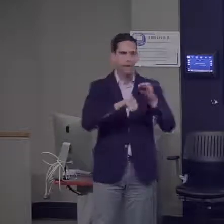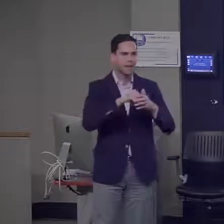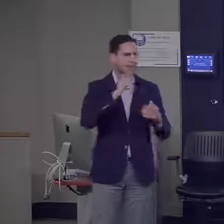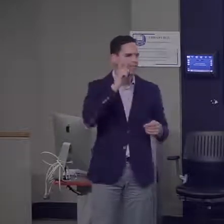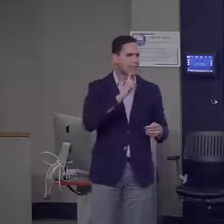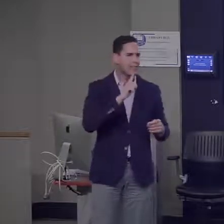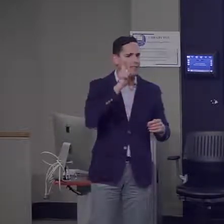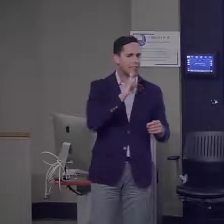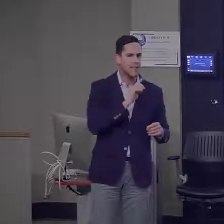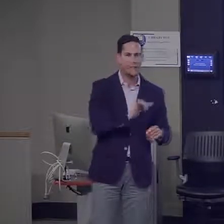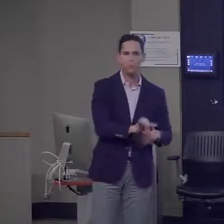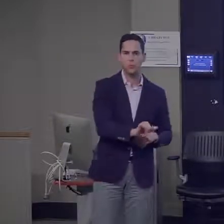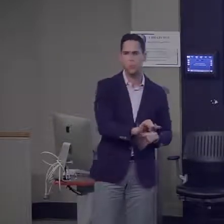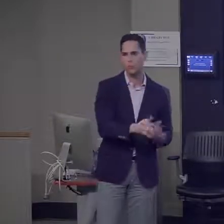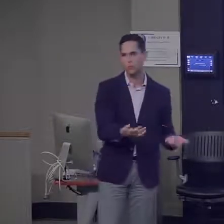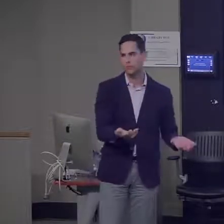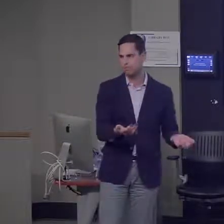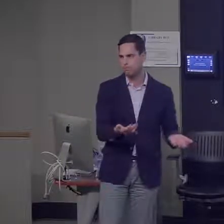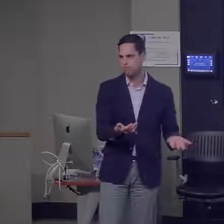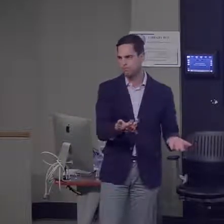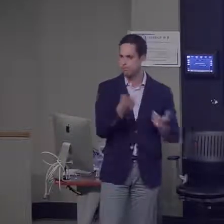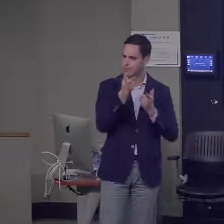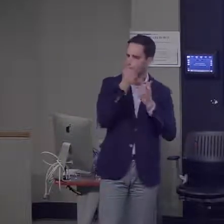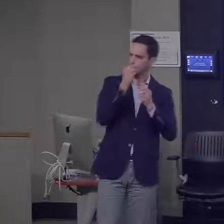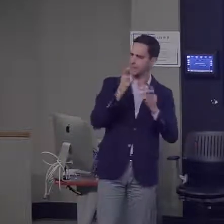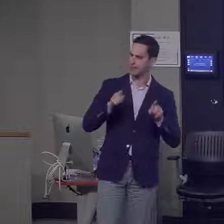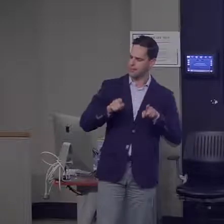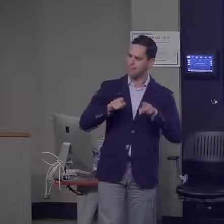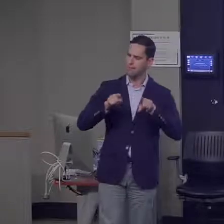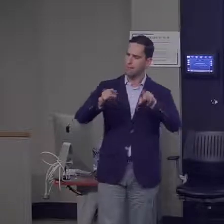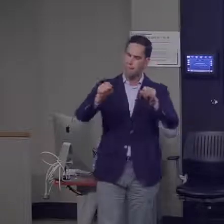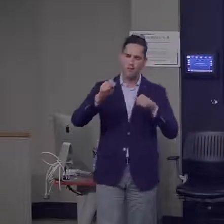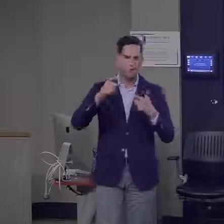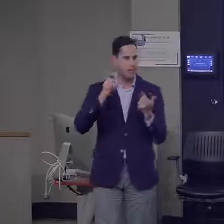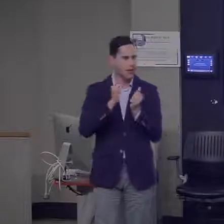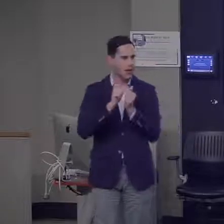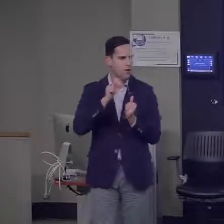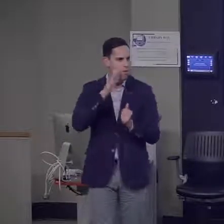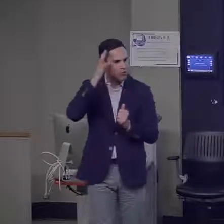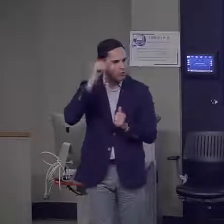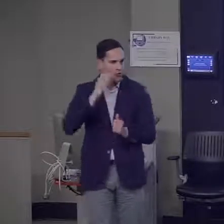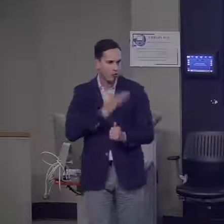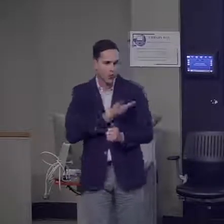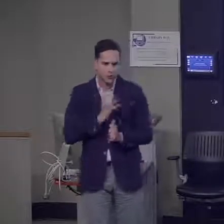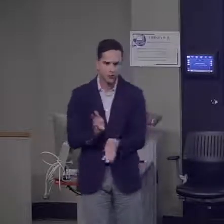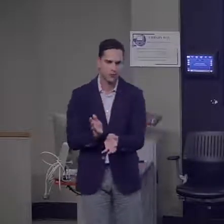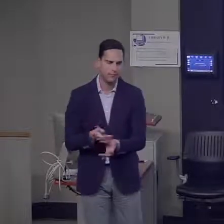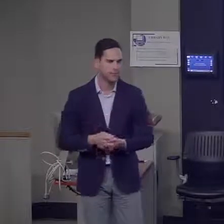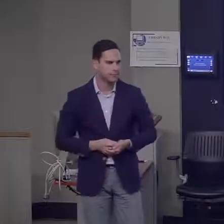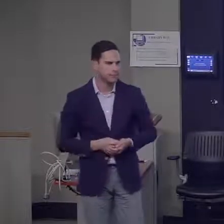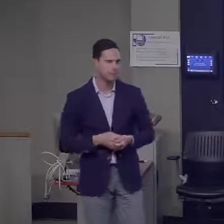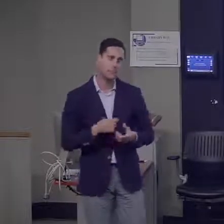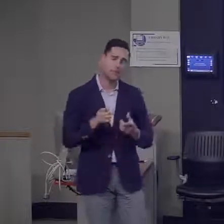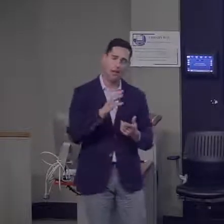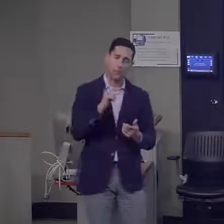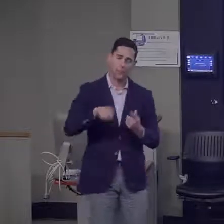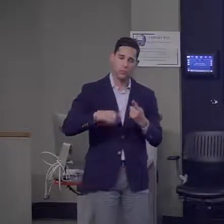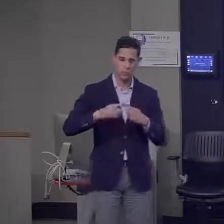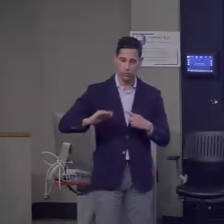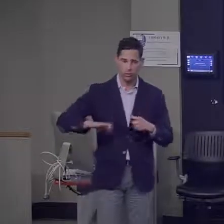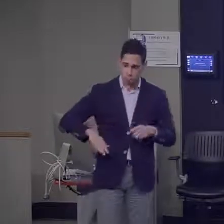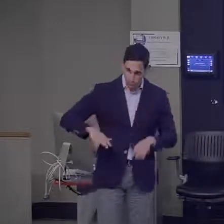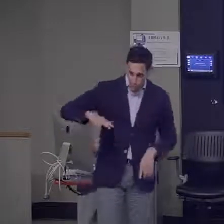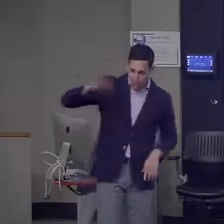the manual modality. So those are seen, and they're seen early. Also, parents change in the same way that a hearing parent changes over